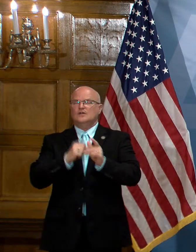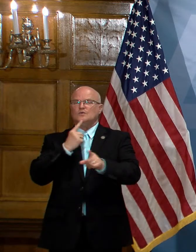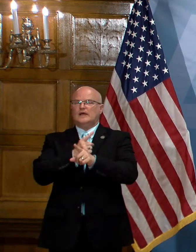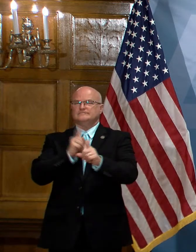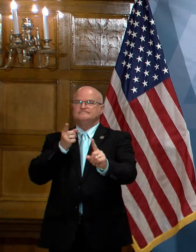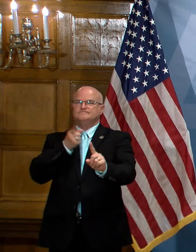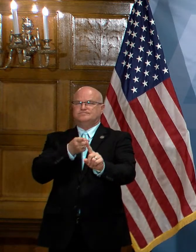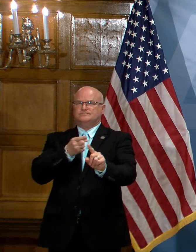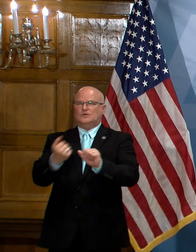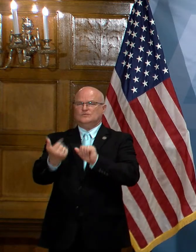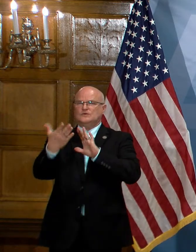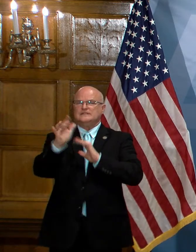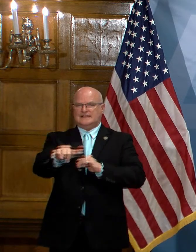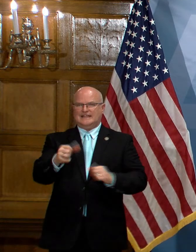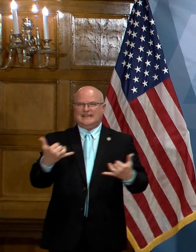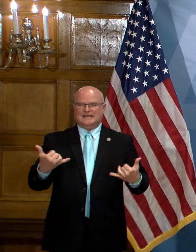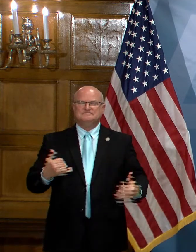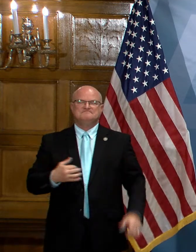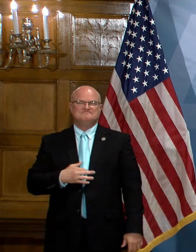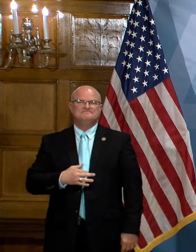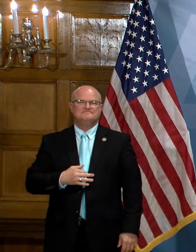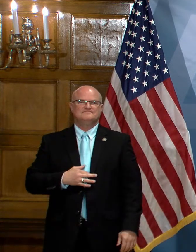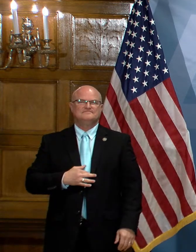point, and we're addressing it.